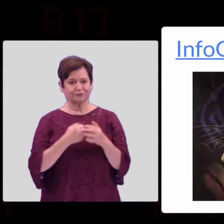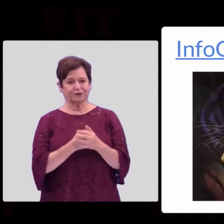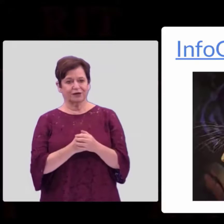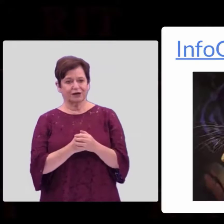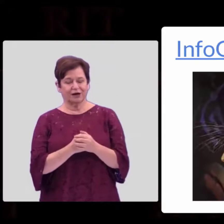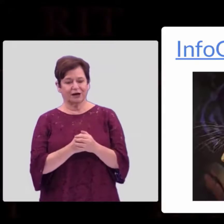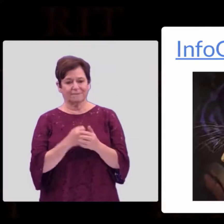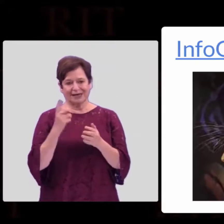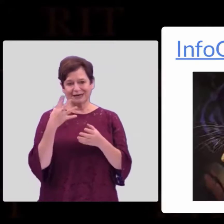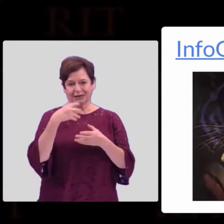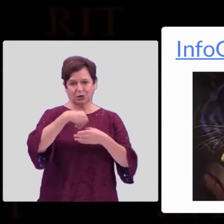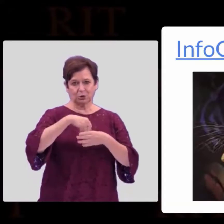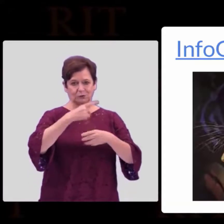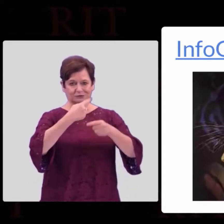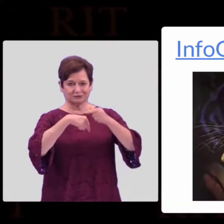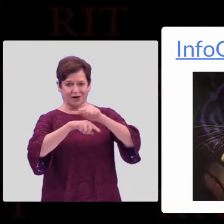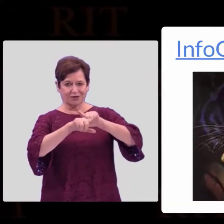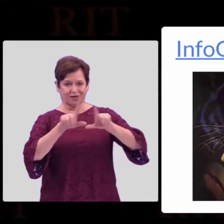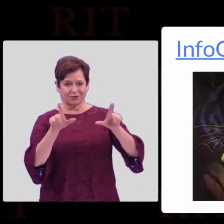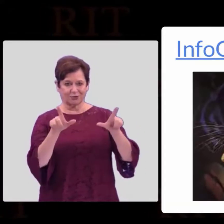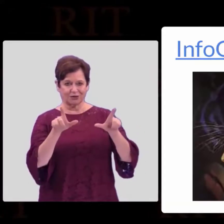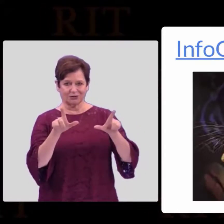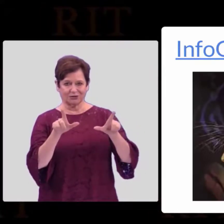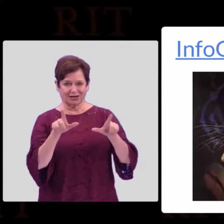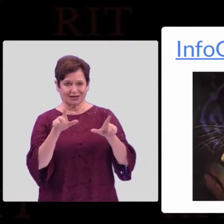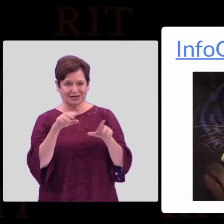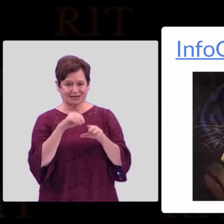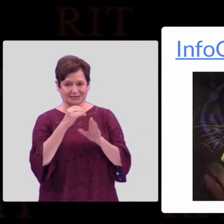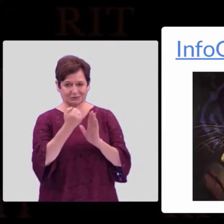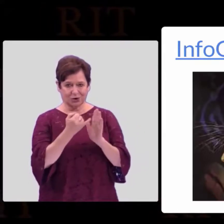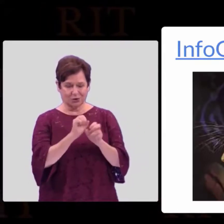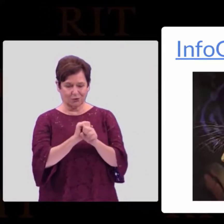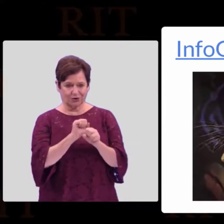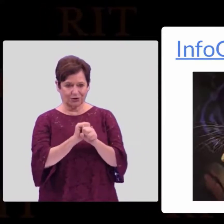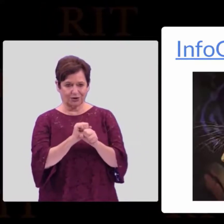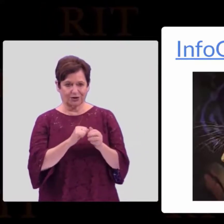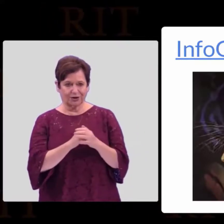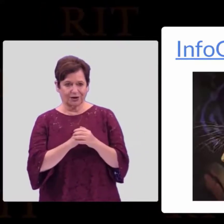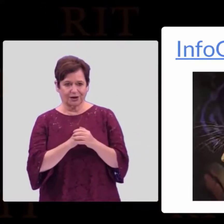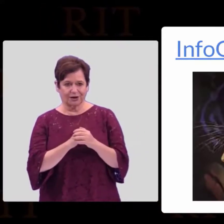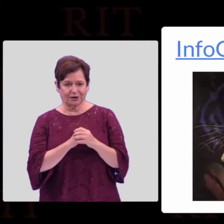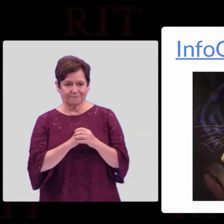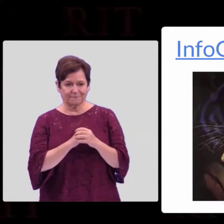Tiger. He includes sign language in his artwork.